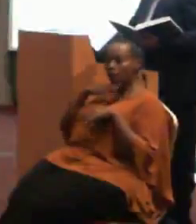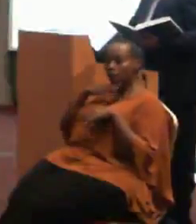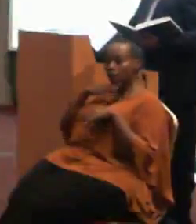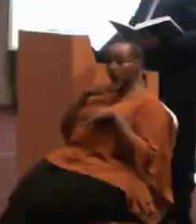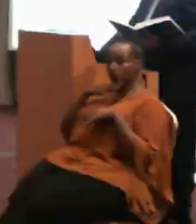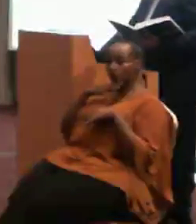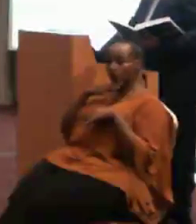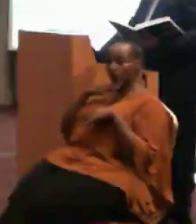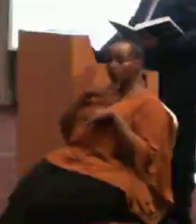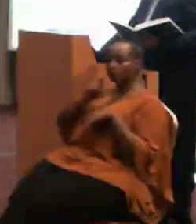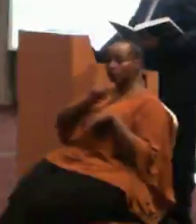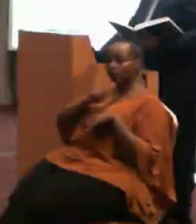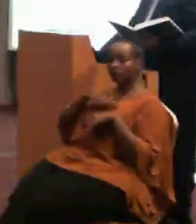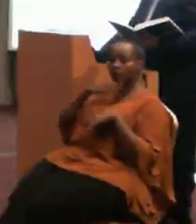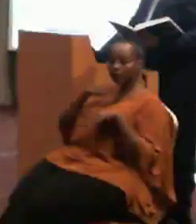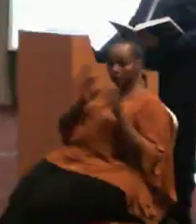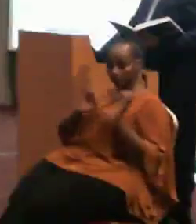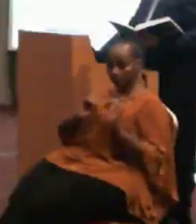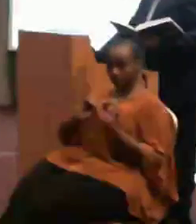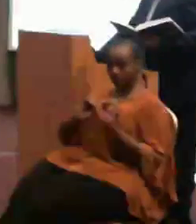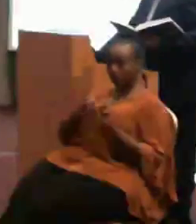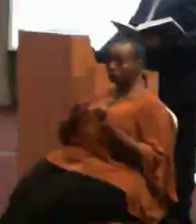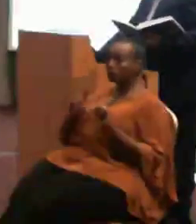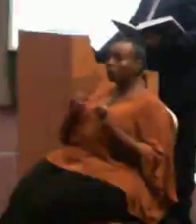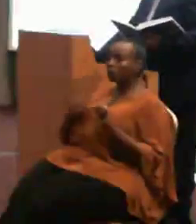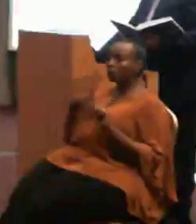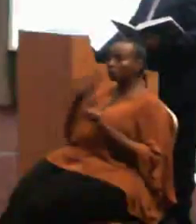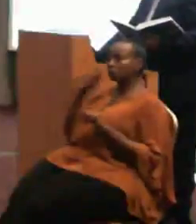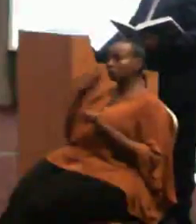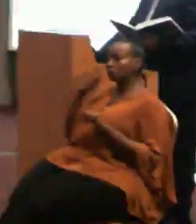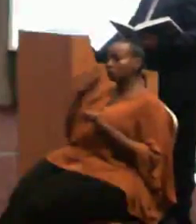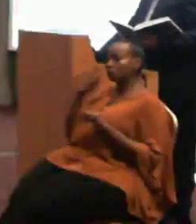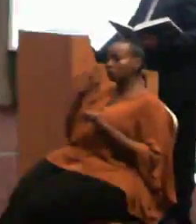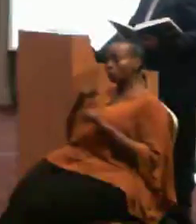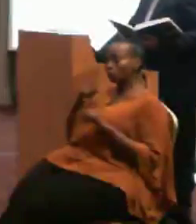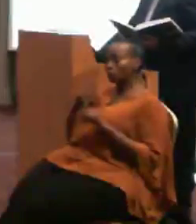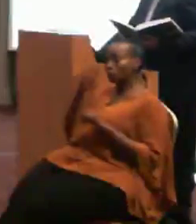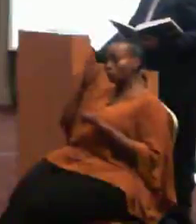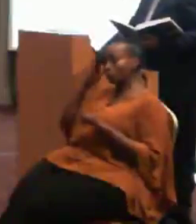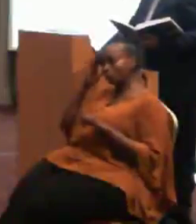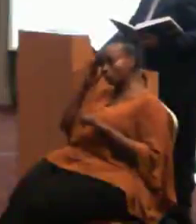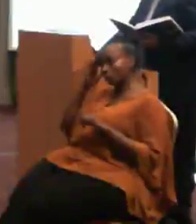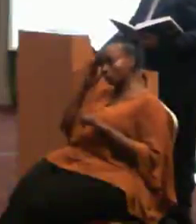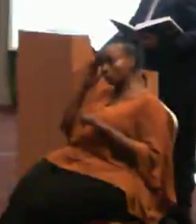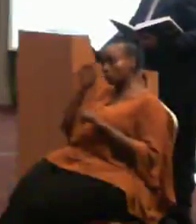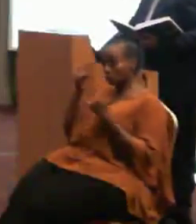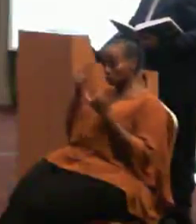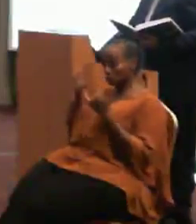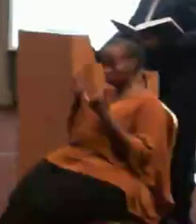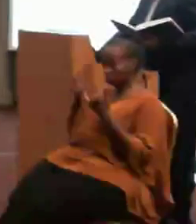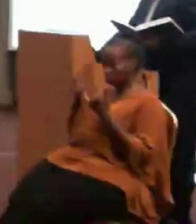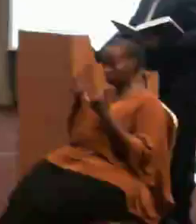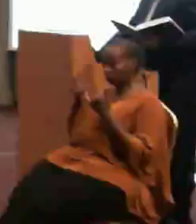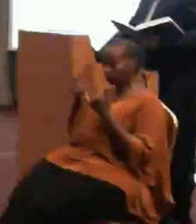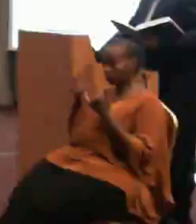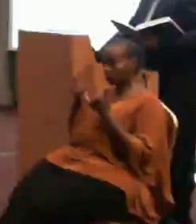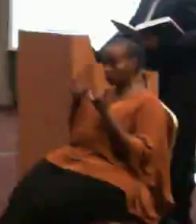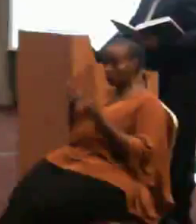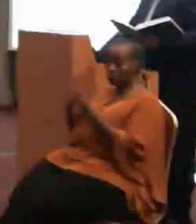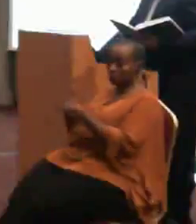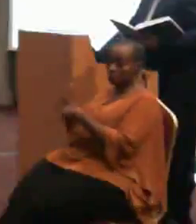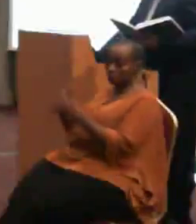appeal? So that's the first time in our history we've done that, and we all know now it sits with the courts and we're waiting the process